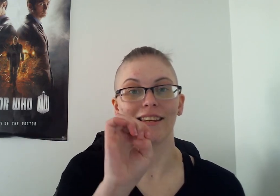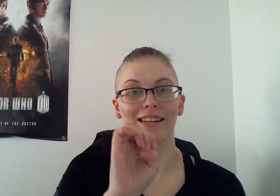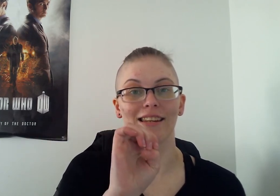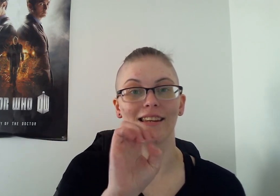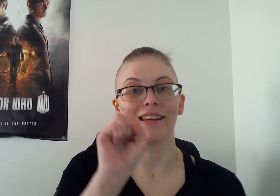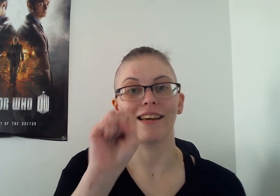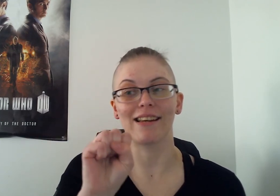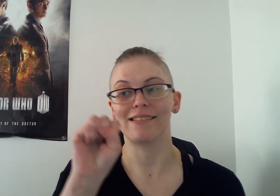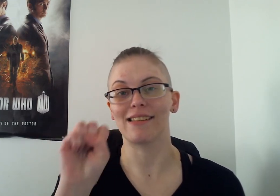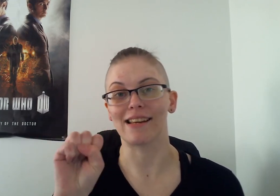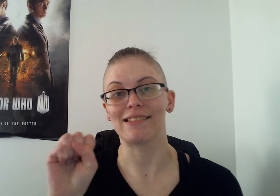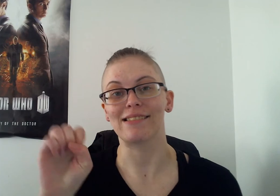Jessie.